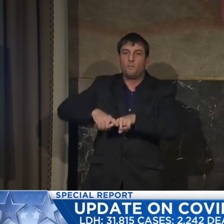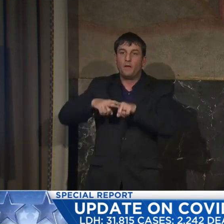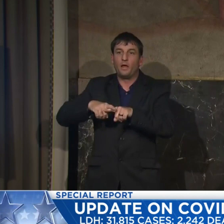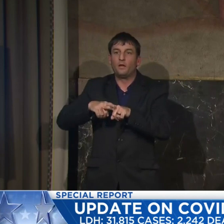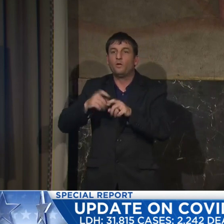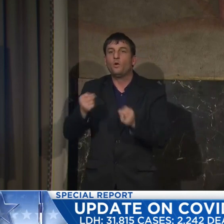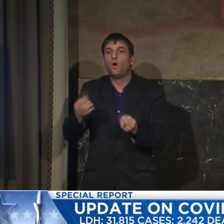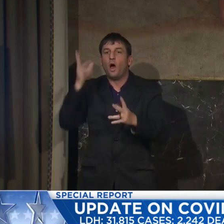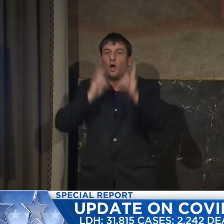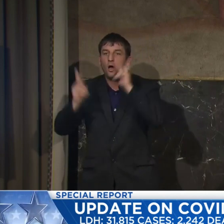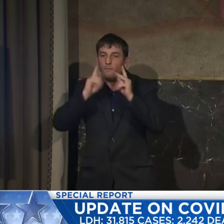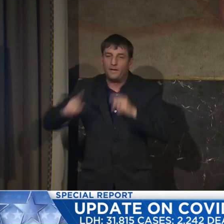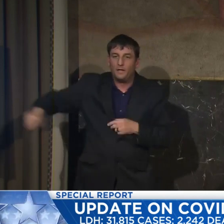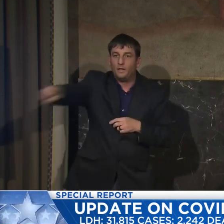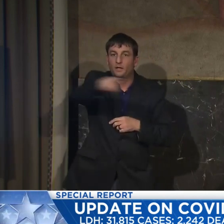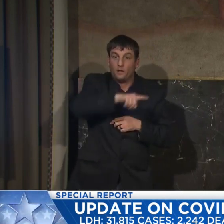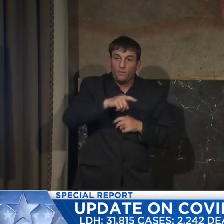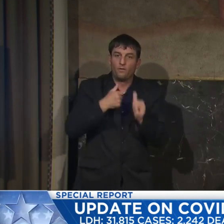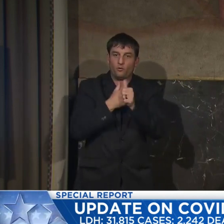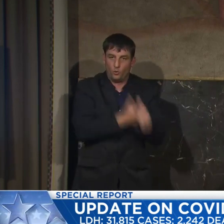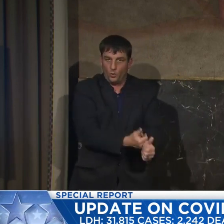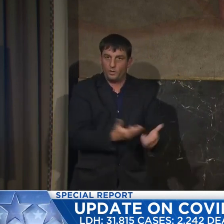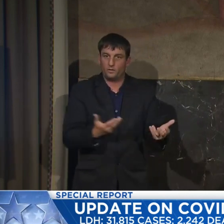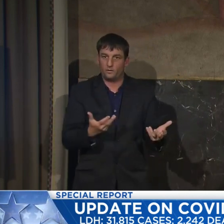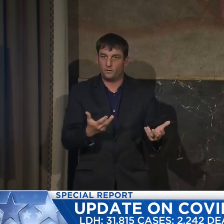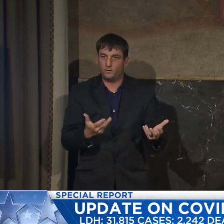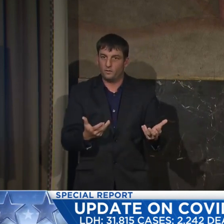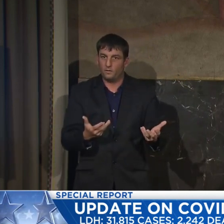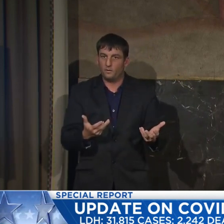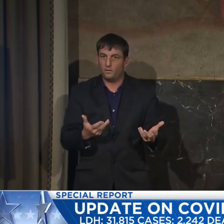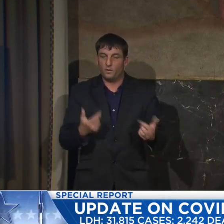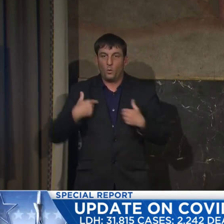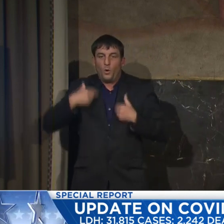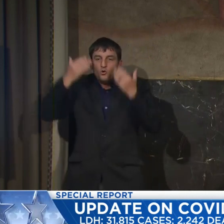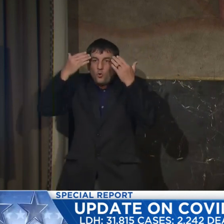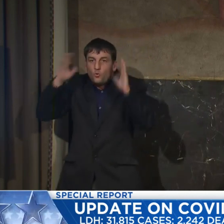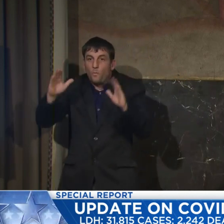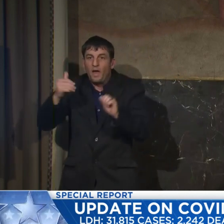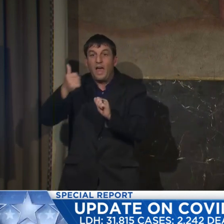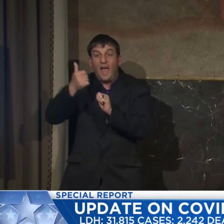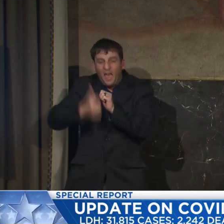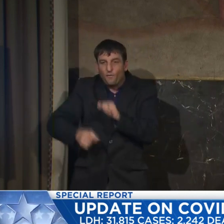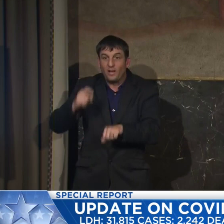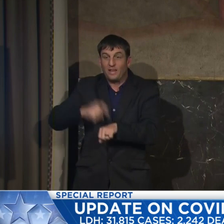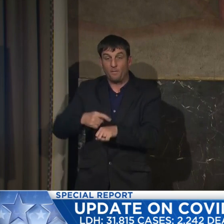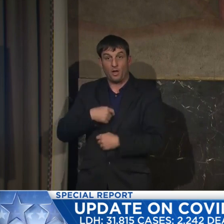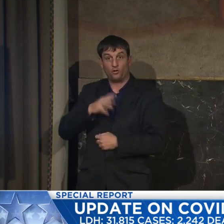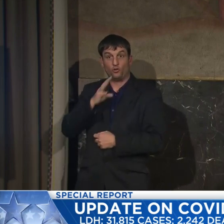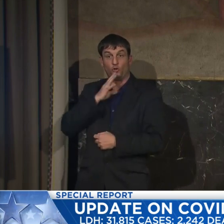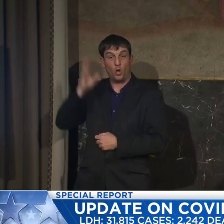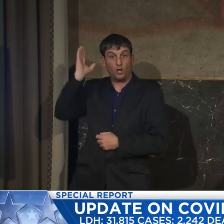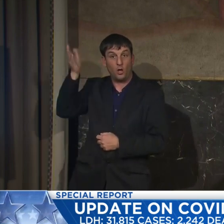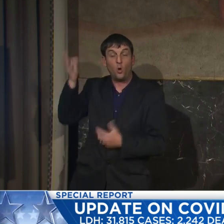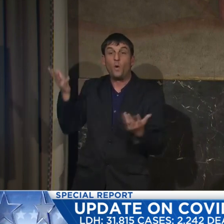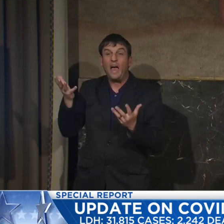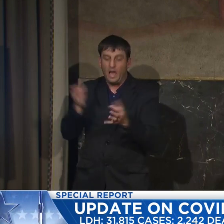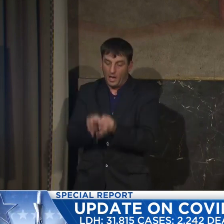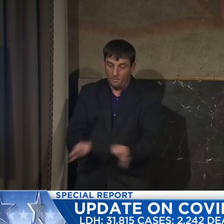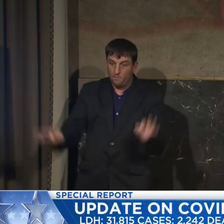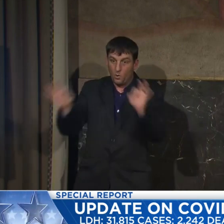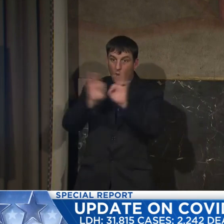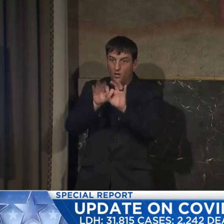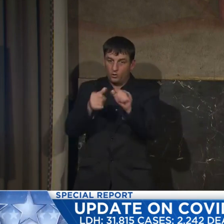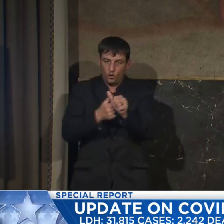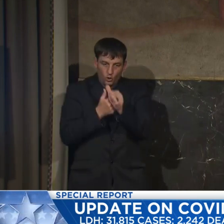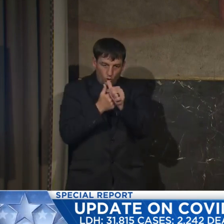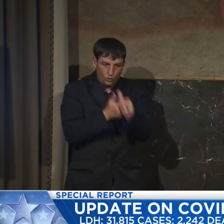it. We don't know, but I mean, every single time that I talk about this, I talk about the importance of doing these things